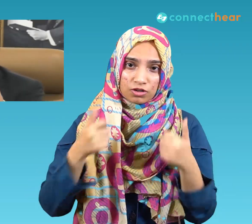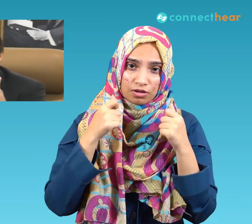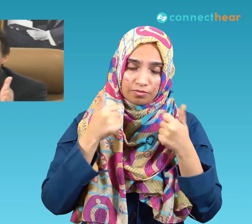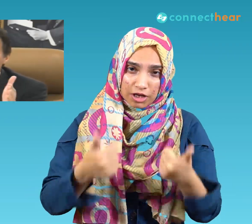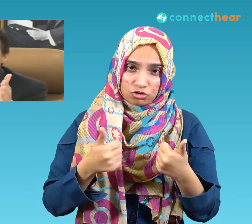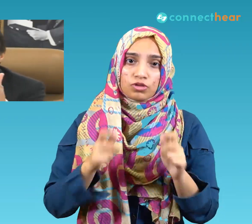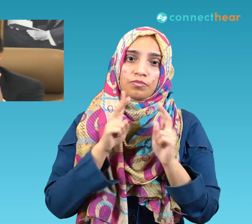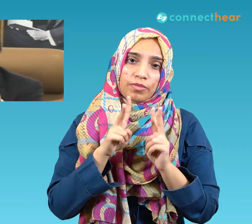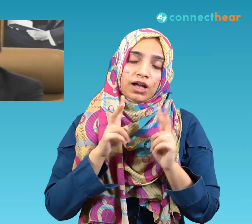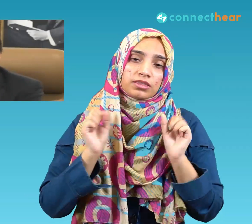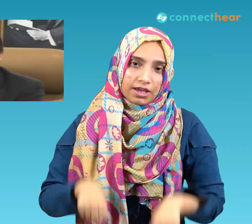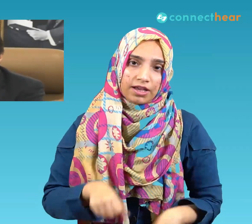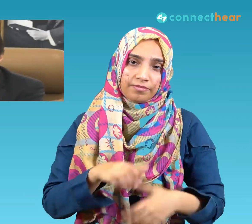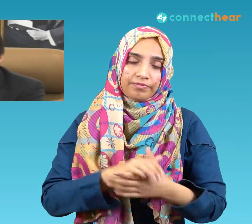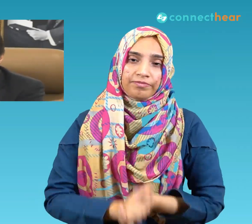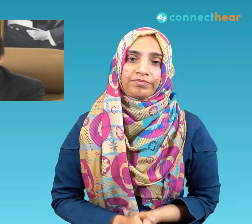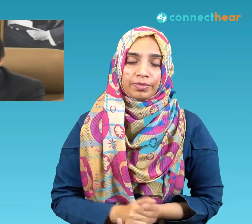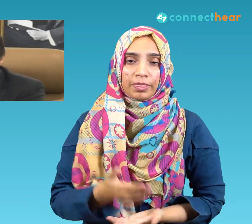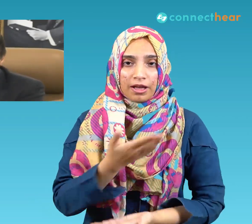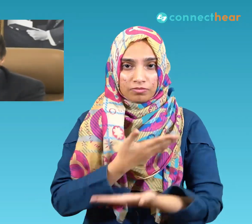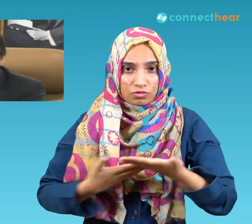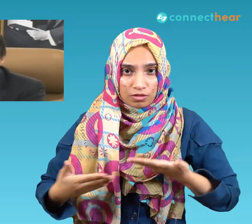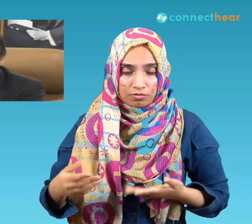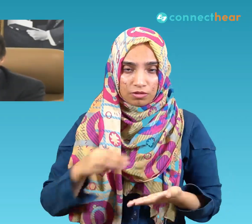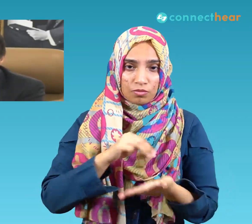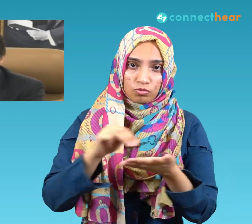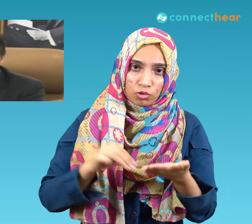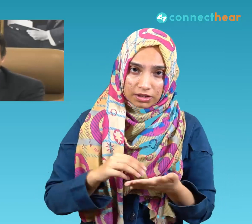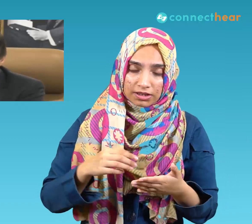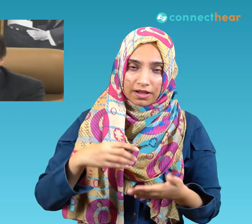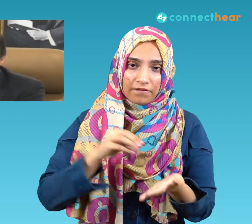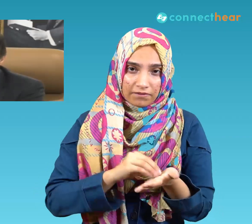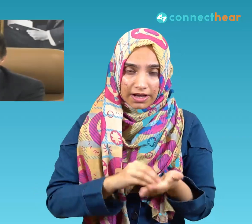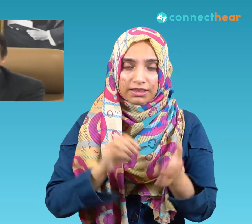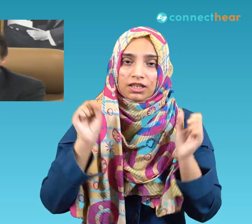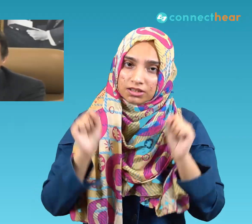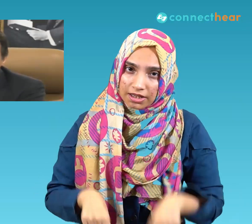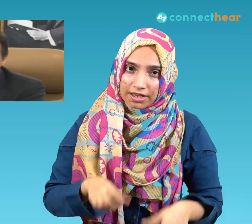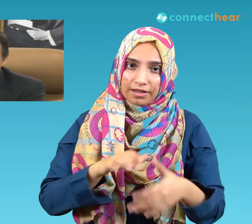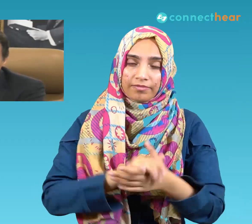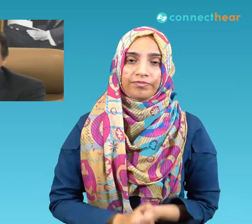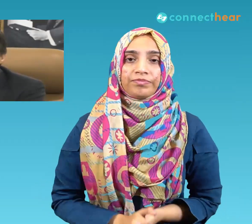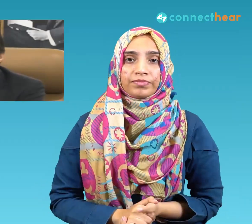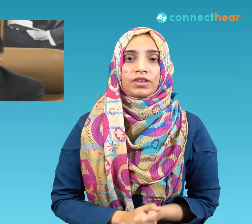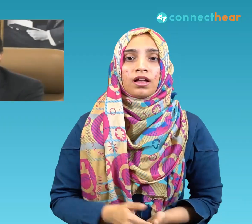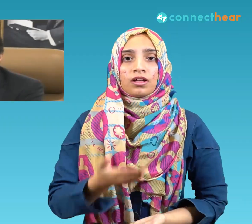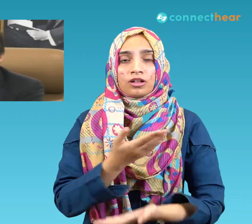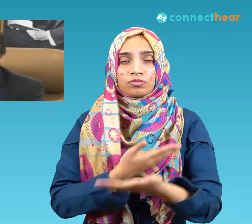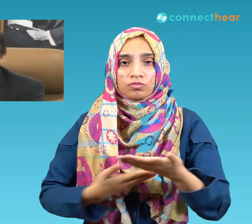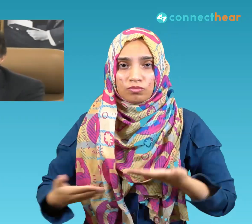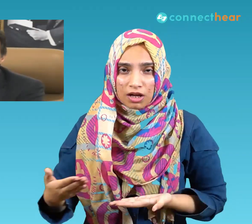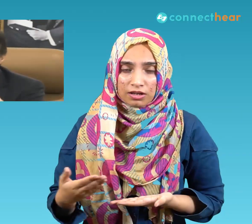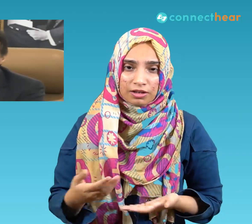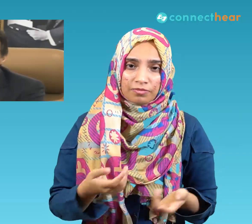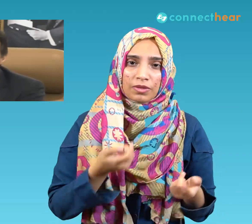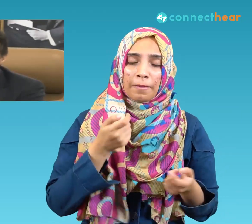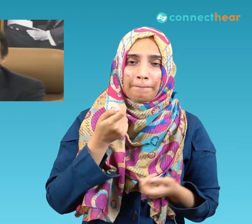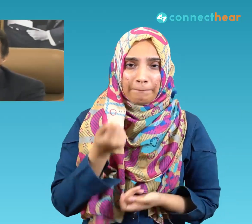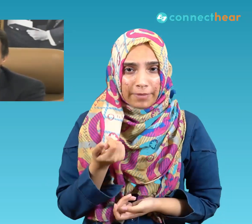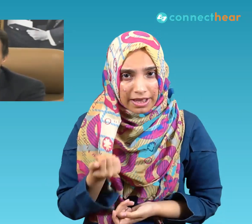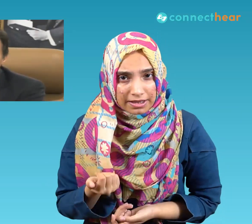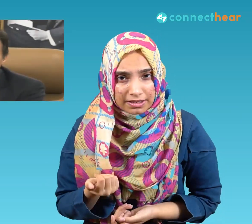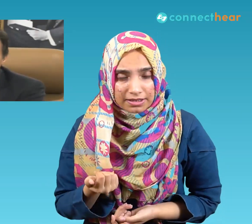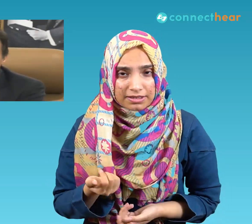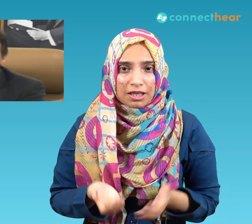which reflected on the stability of our currency, because we have, our currency is now floated and